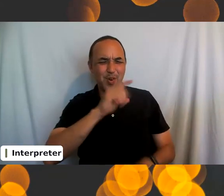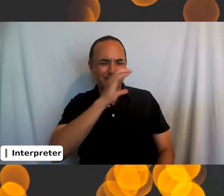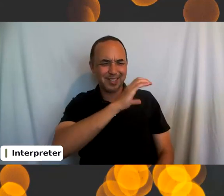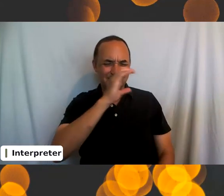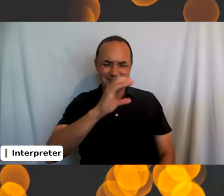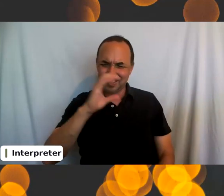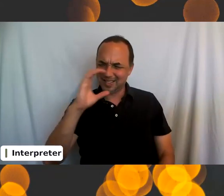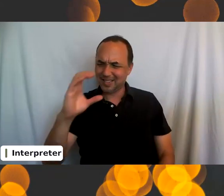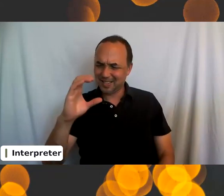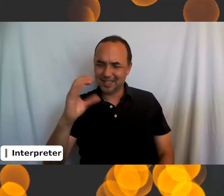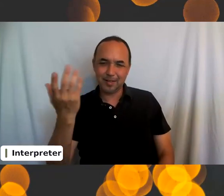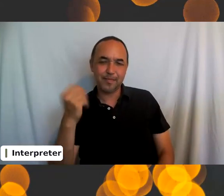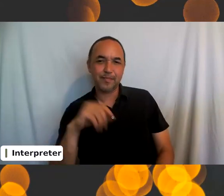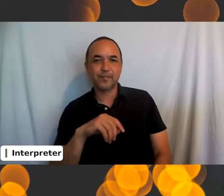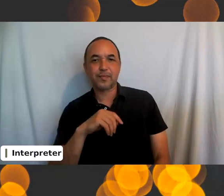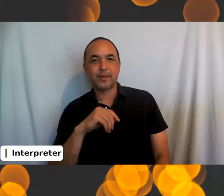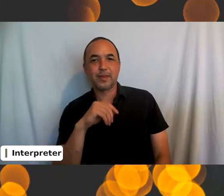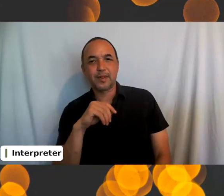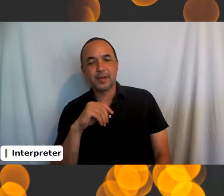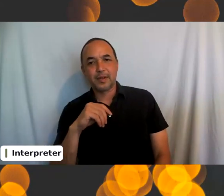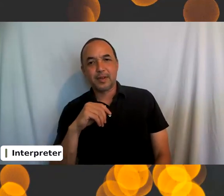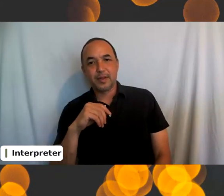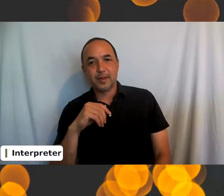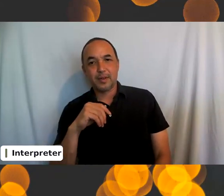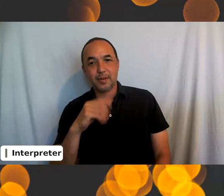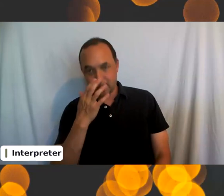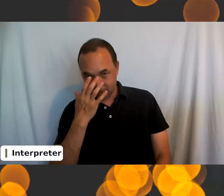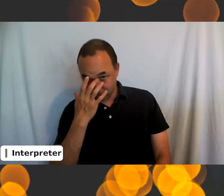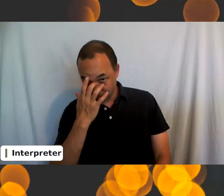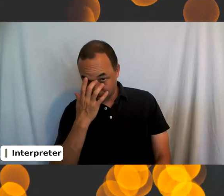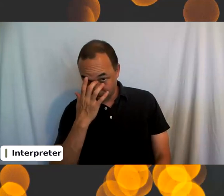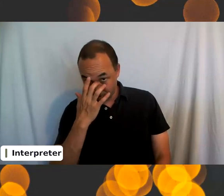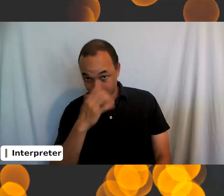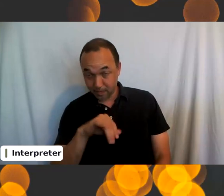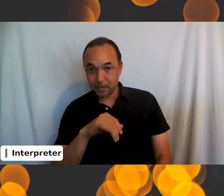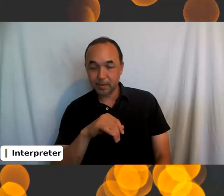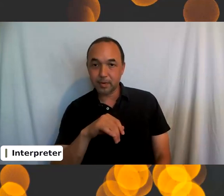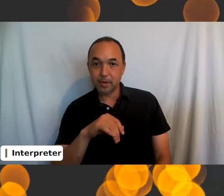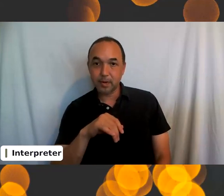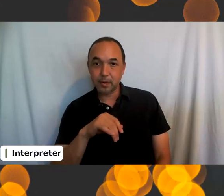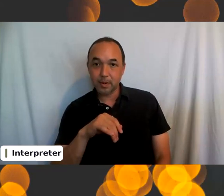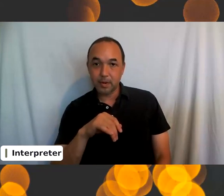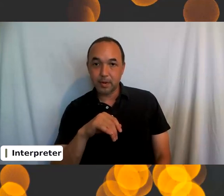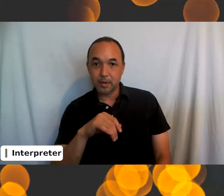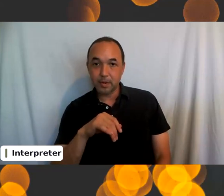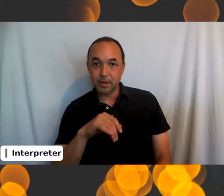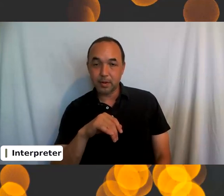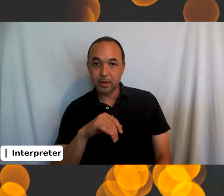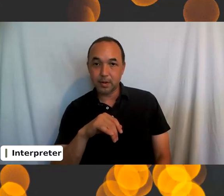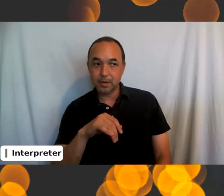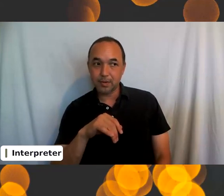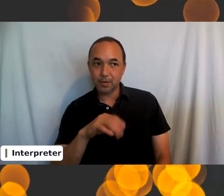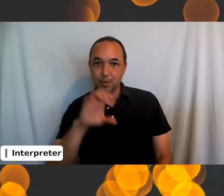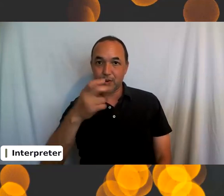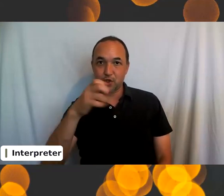Charles, Chester, CCC. The guy's name was was like Charles, like he literally said his